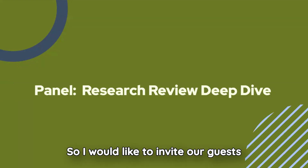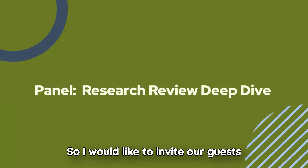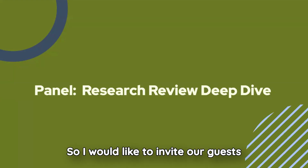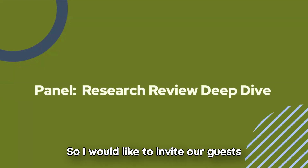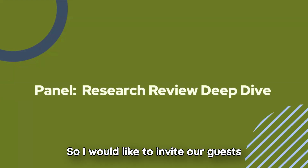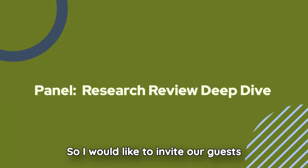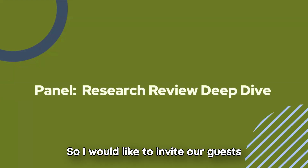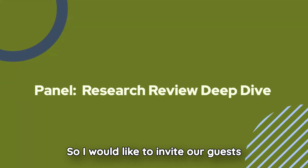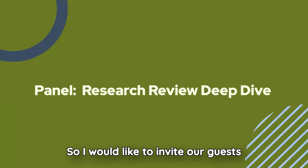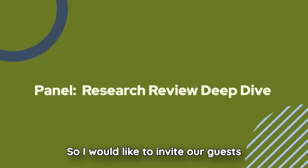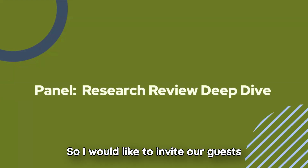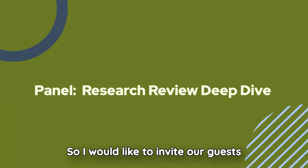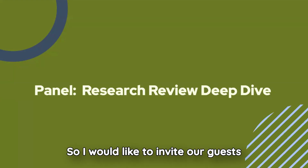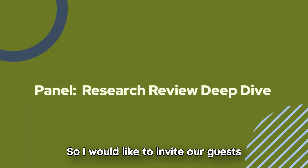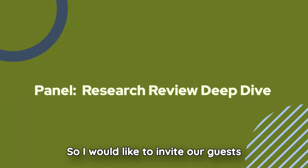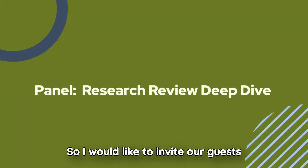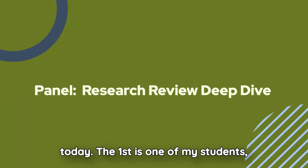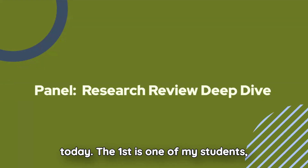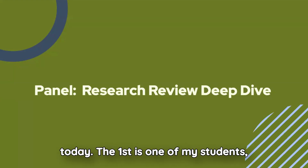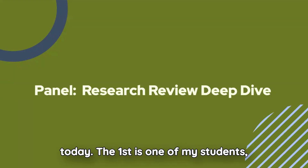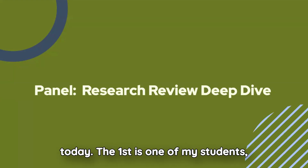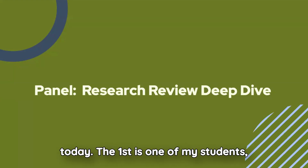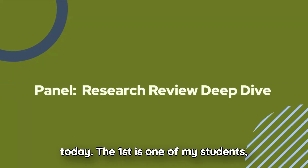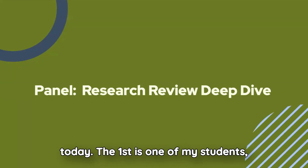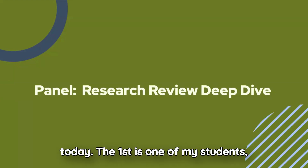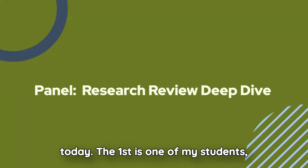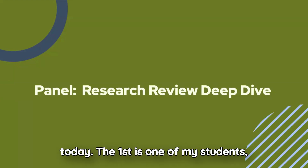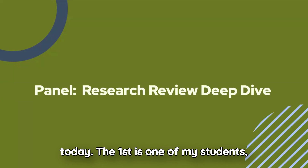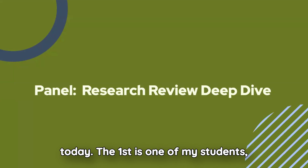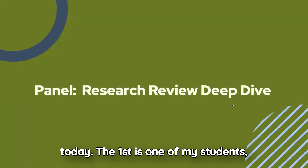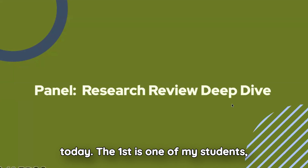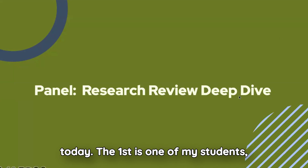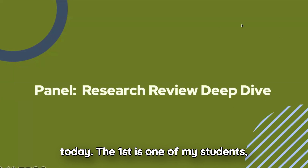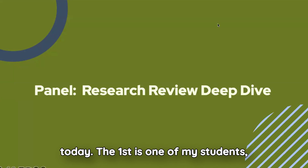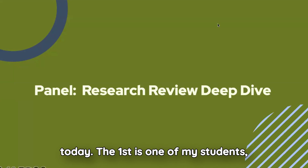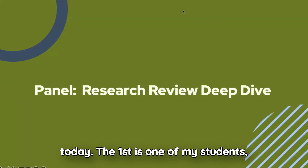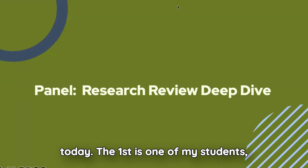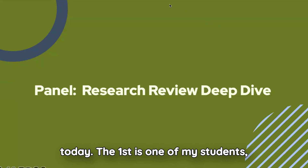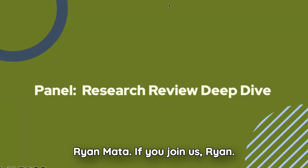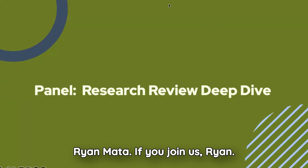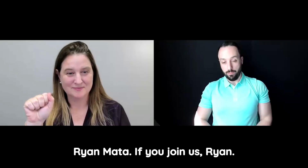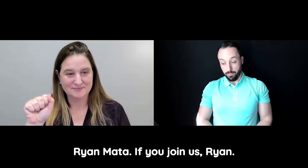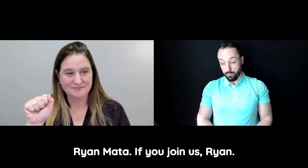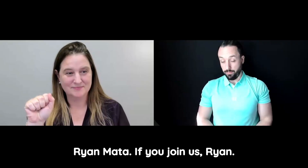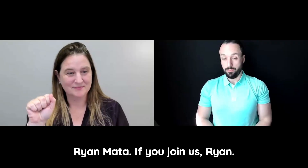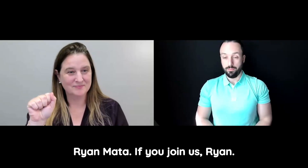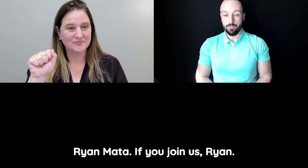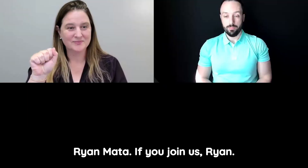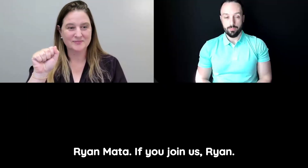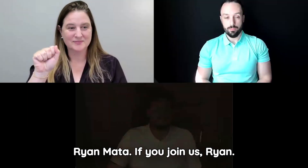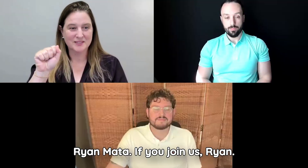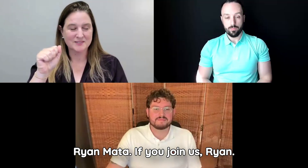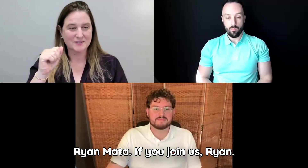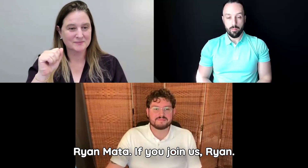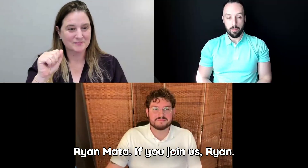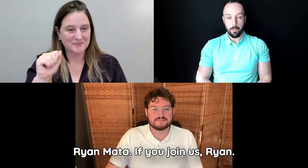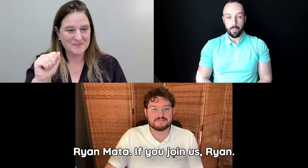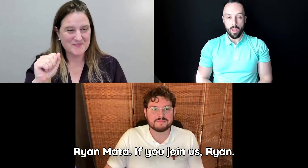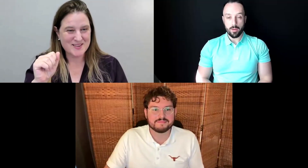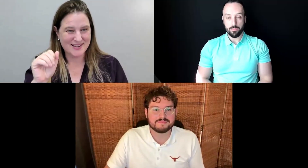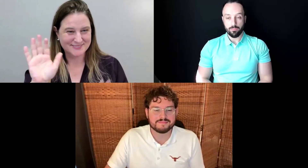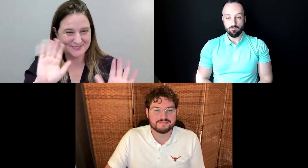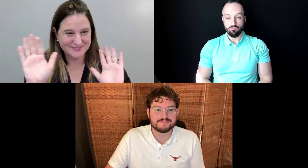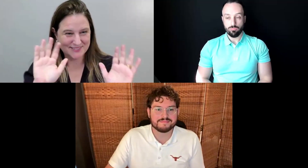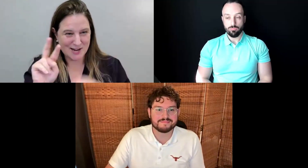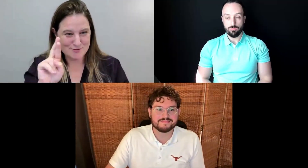So I would like to invite our guest today. The first is one of my students, Ryan Mata. If you join us, Ryan.